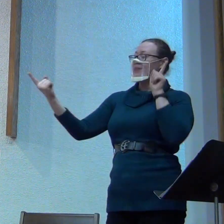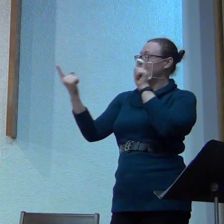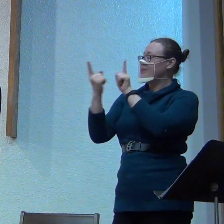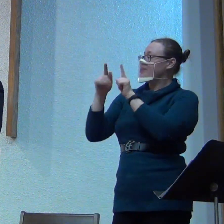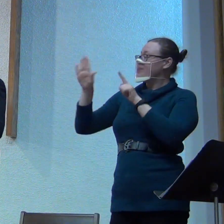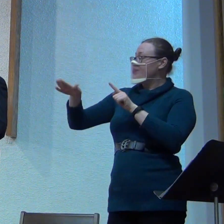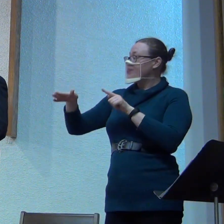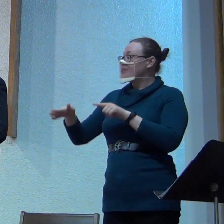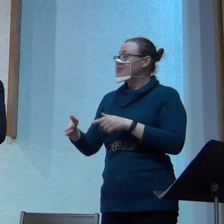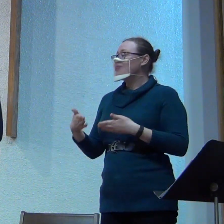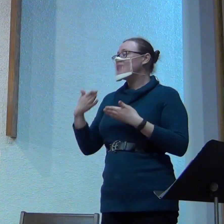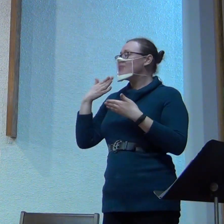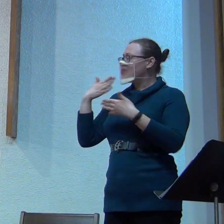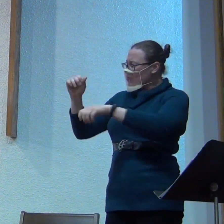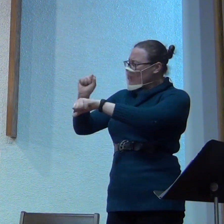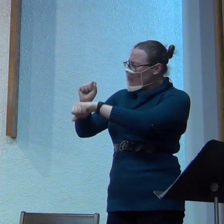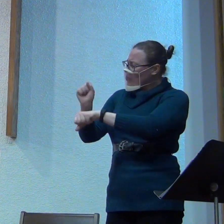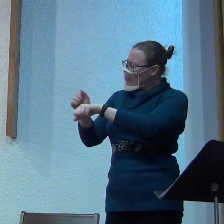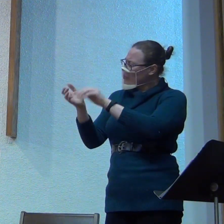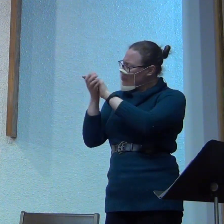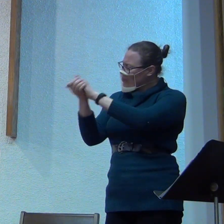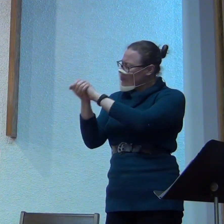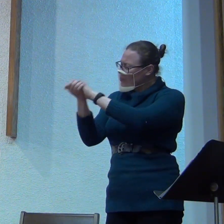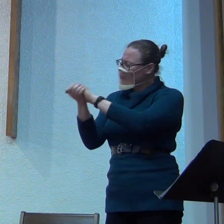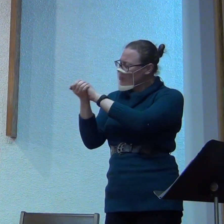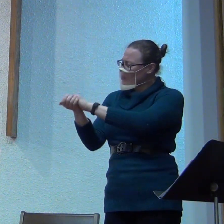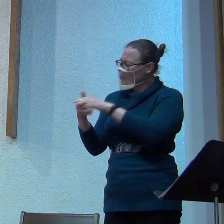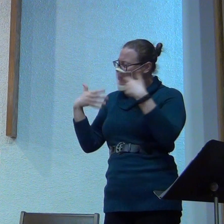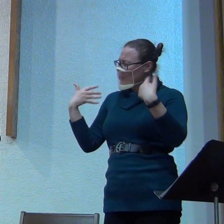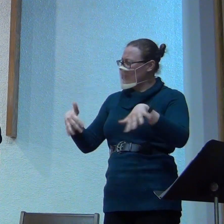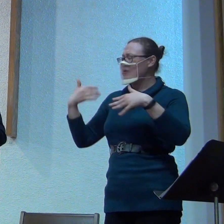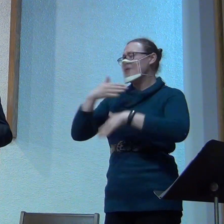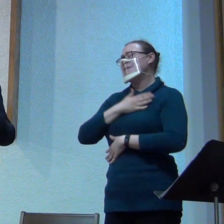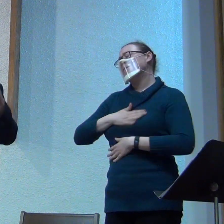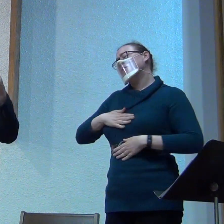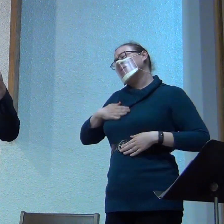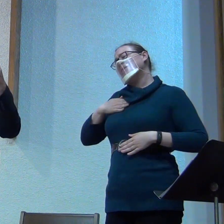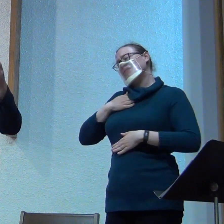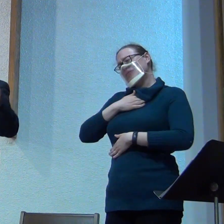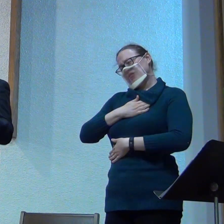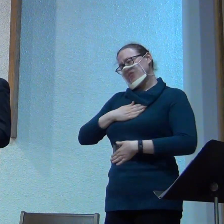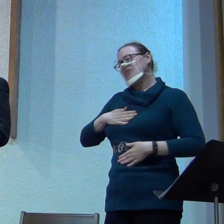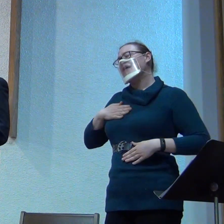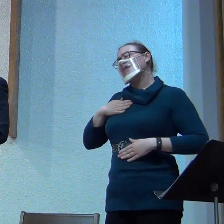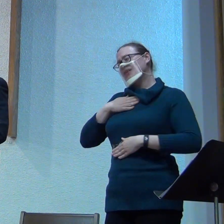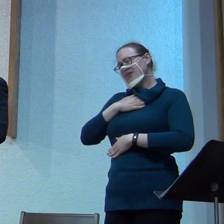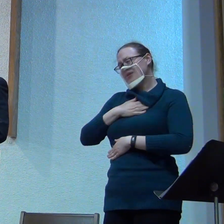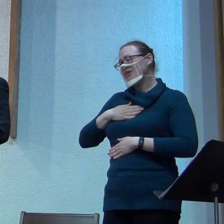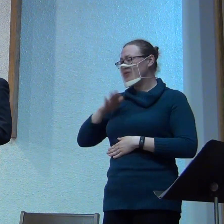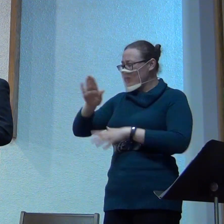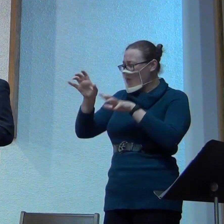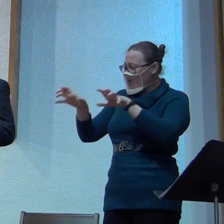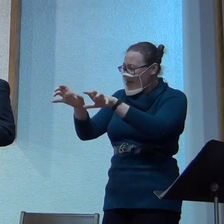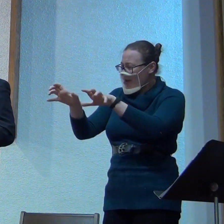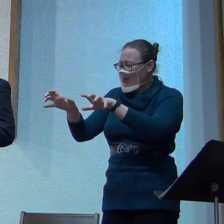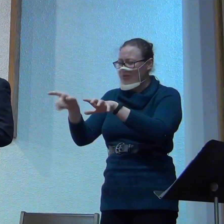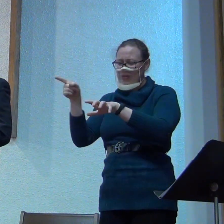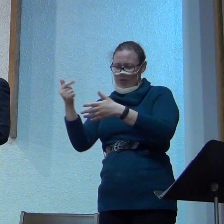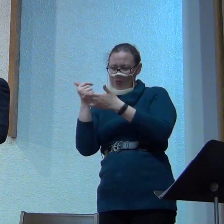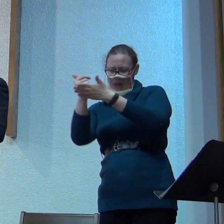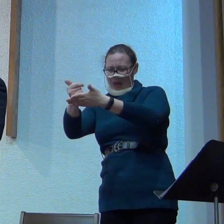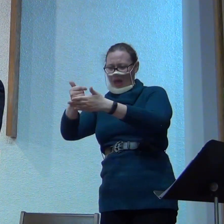did commend this surgeon for his work and appreciate the things that he did for